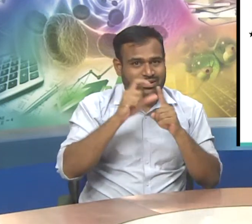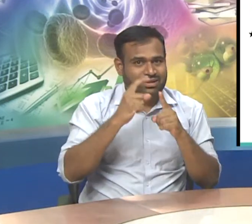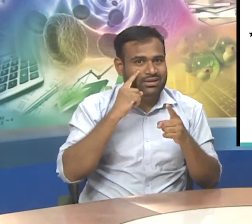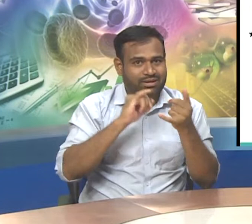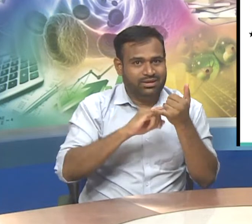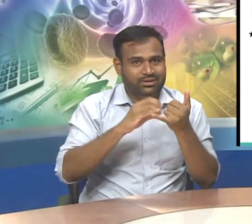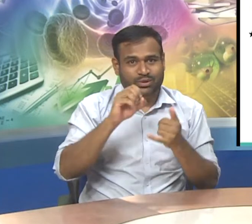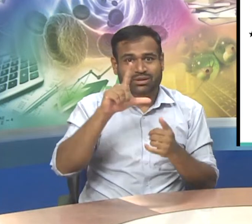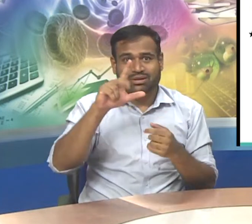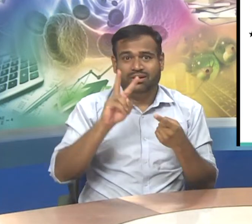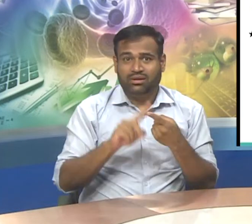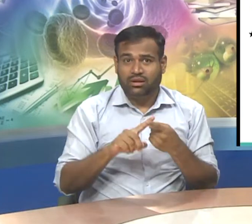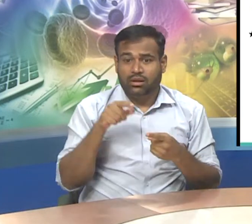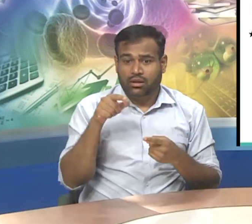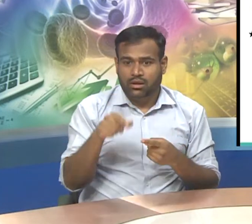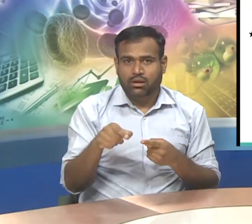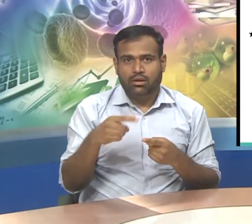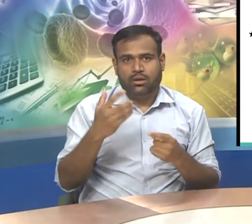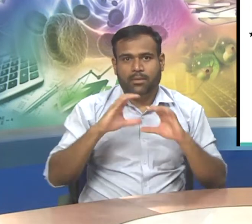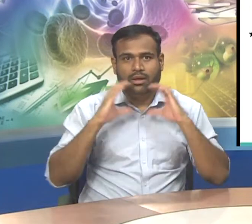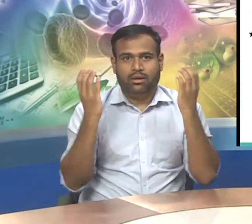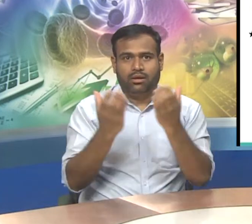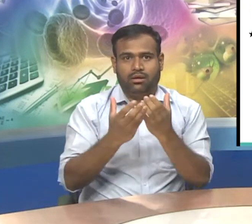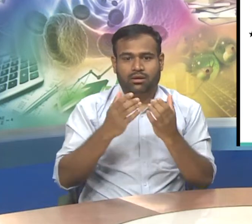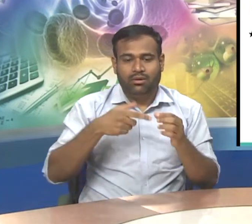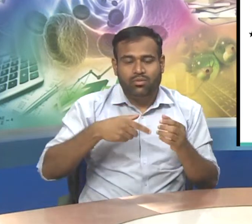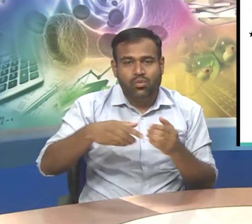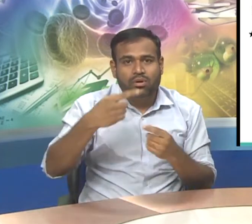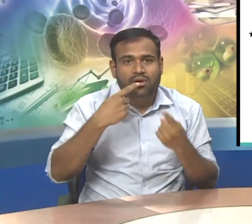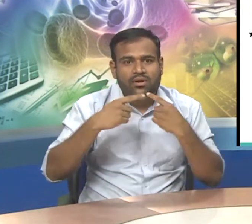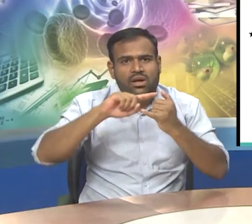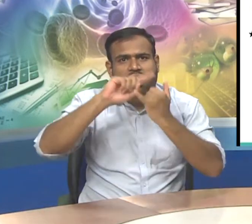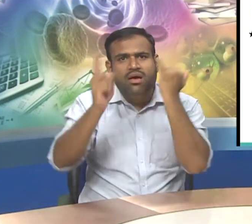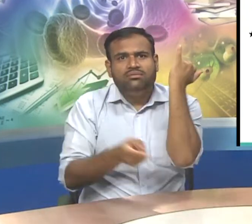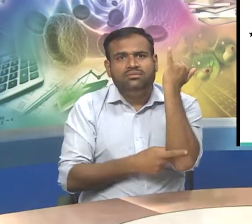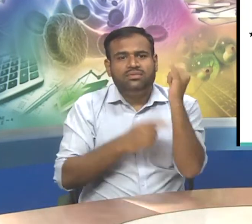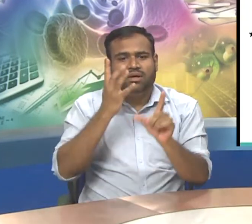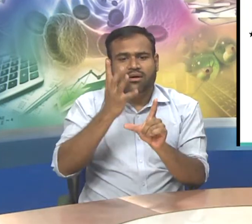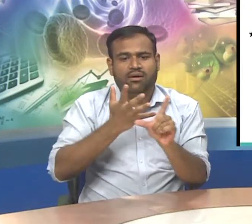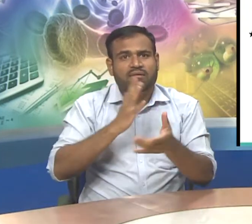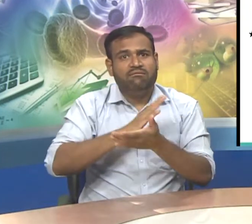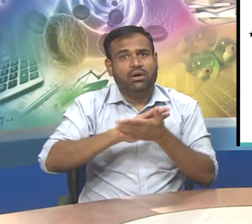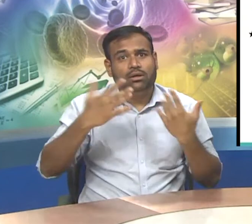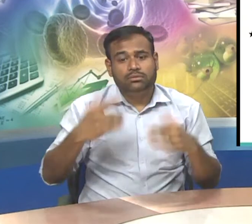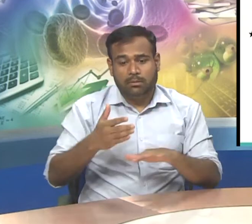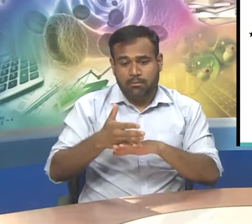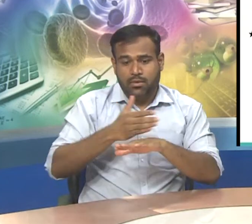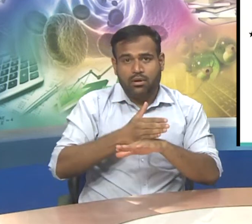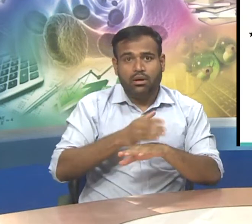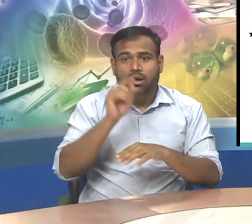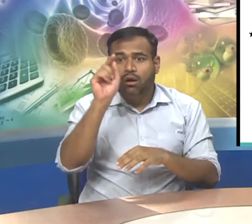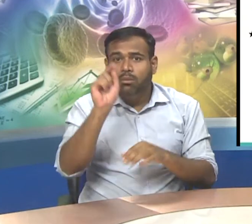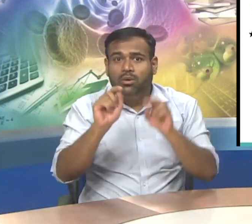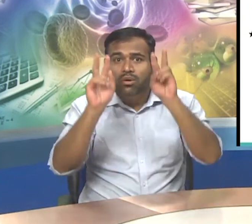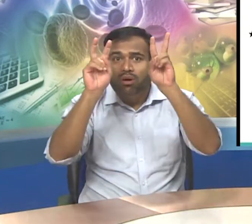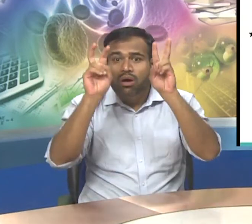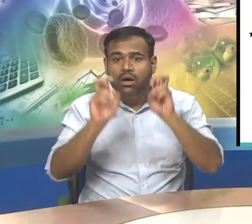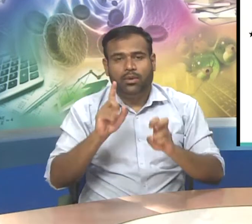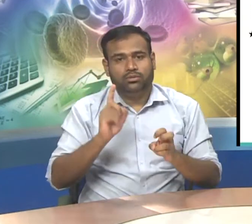So the governor can summon, the prorogue and dissolve. As we already discussed these three powers in the